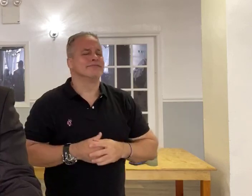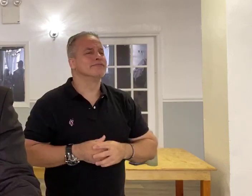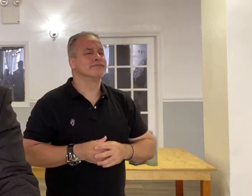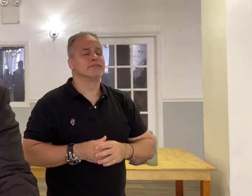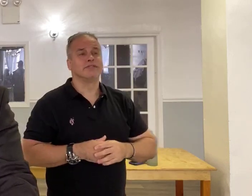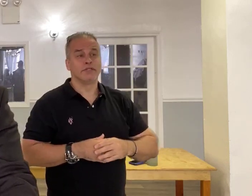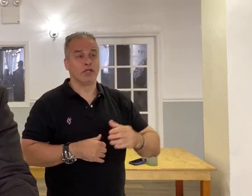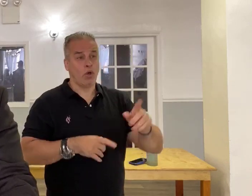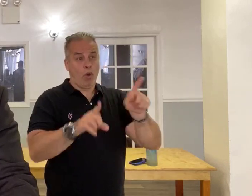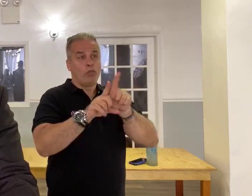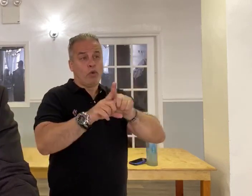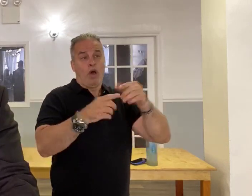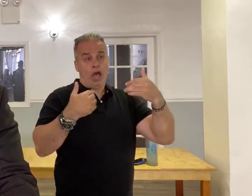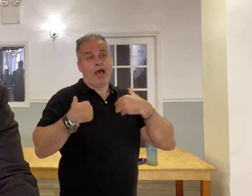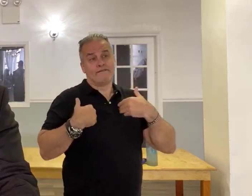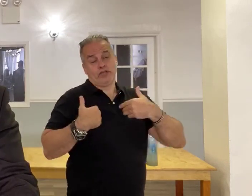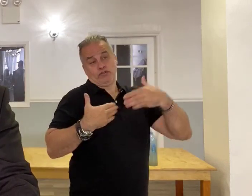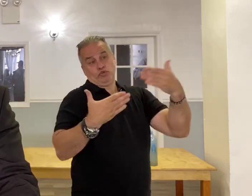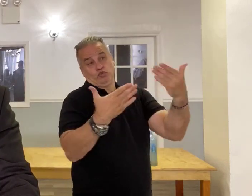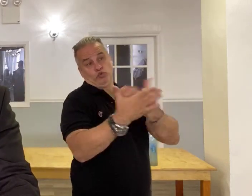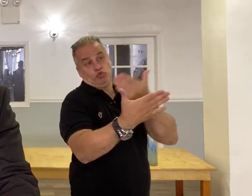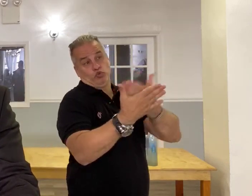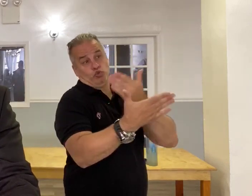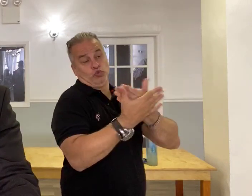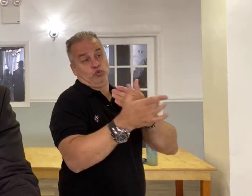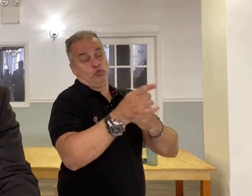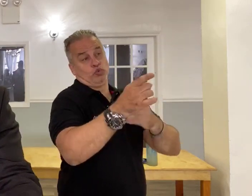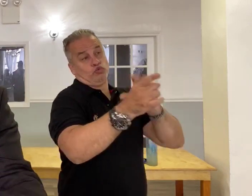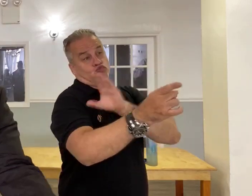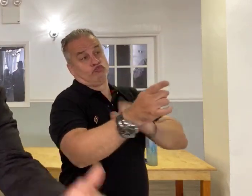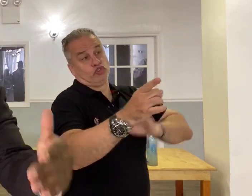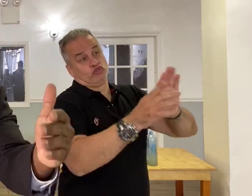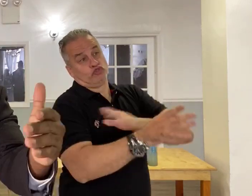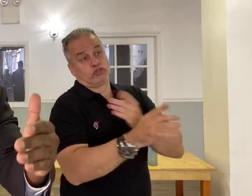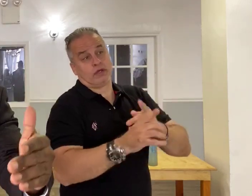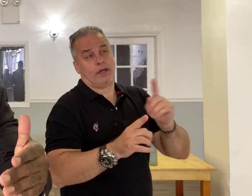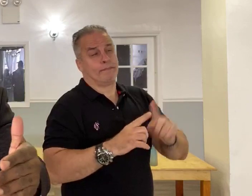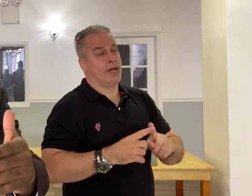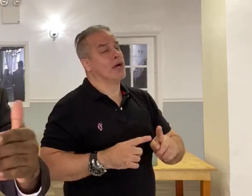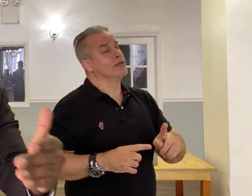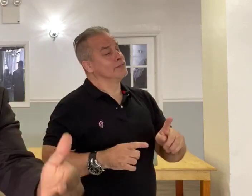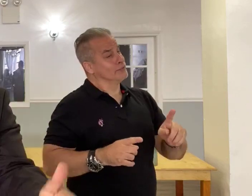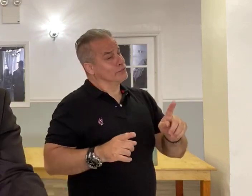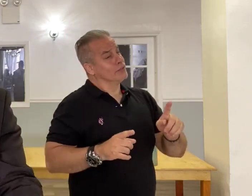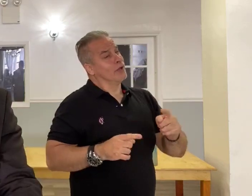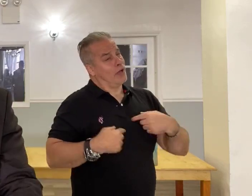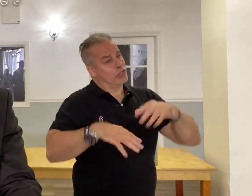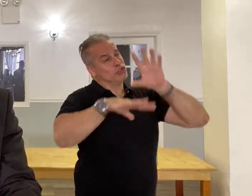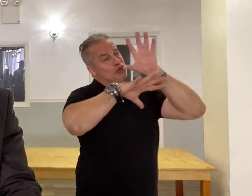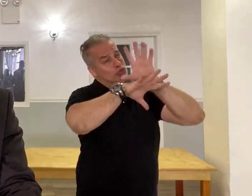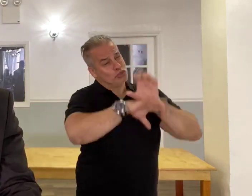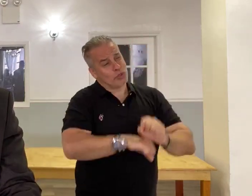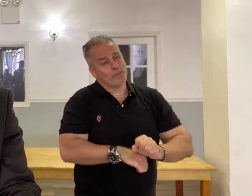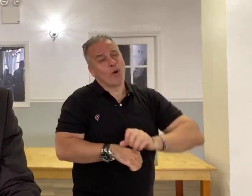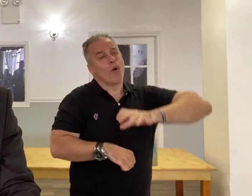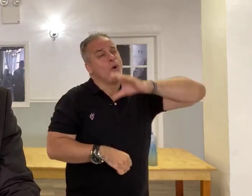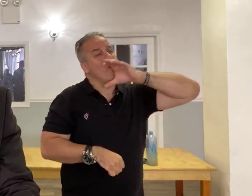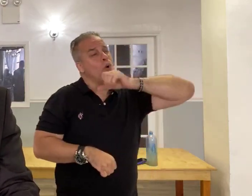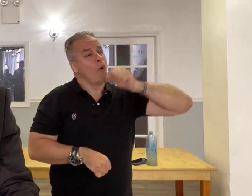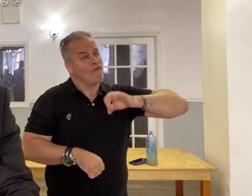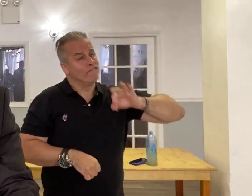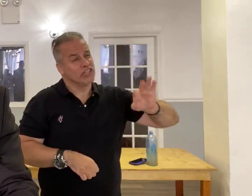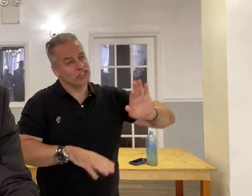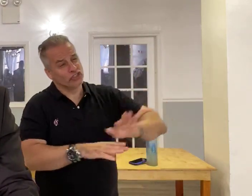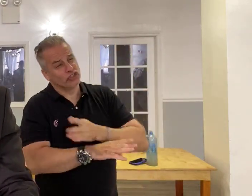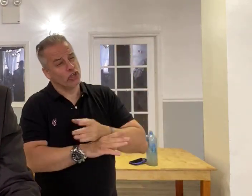new songs out there, but you can't replace the old songs for the new songs,